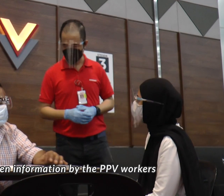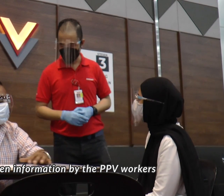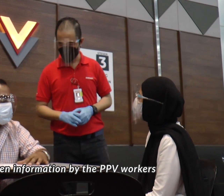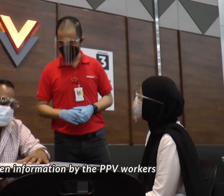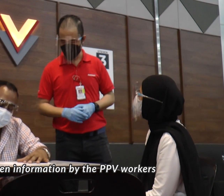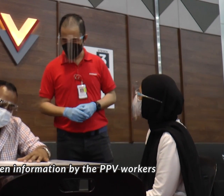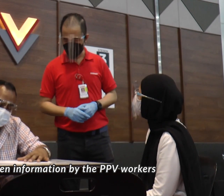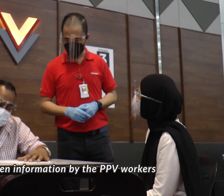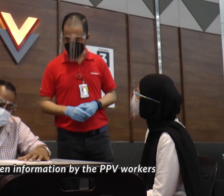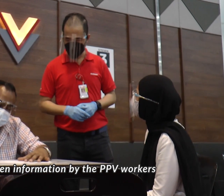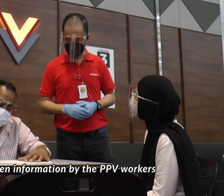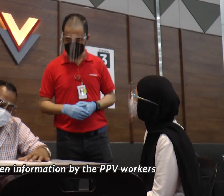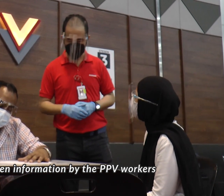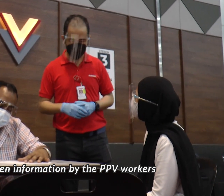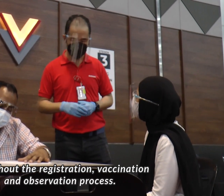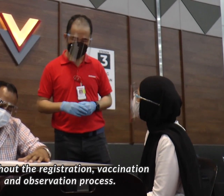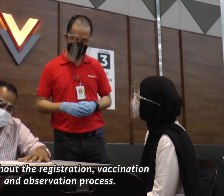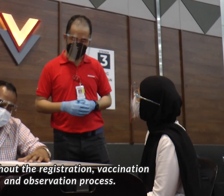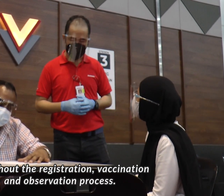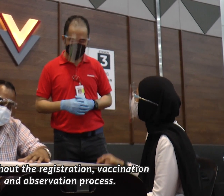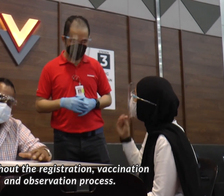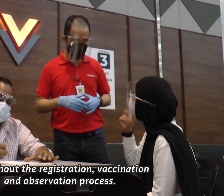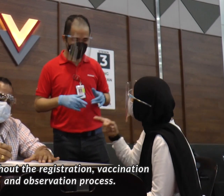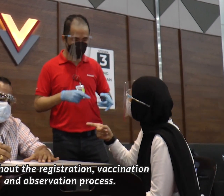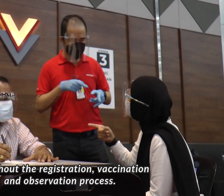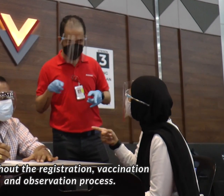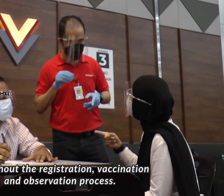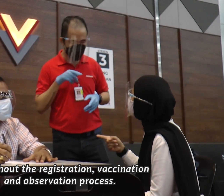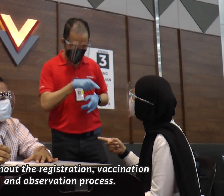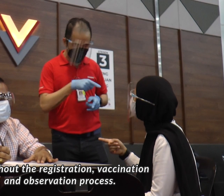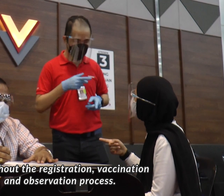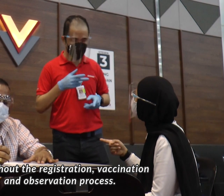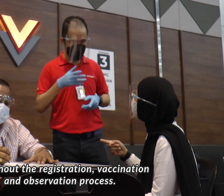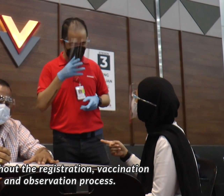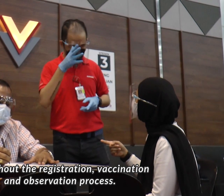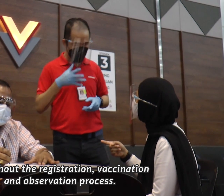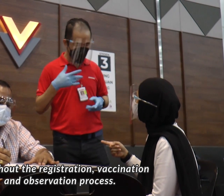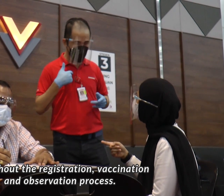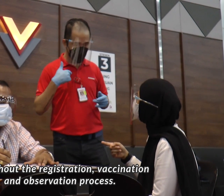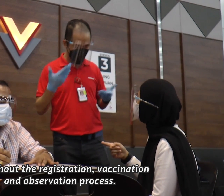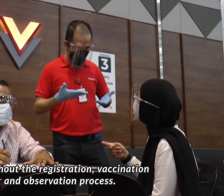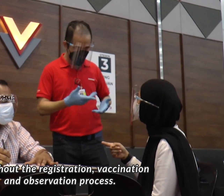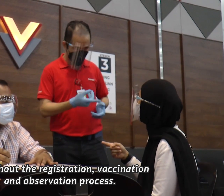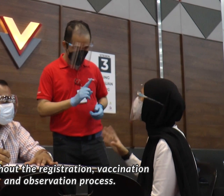by the PPV workers throughout the registration, vaccination and observation process.